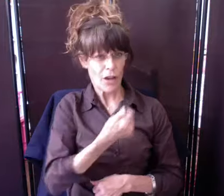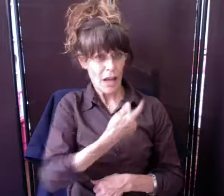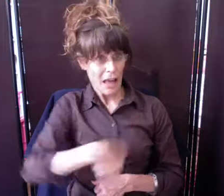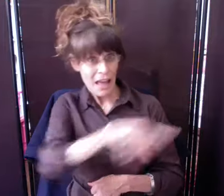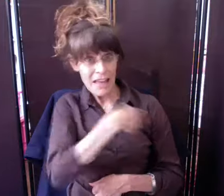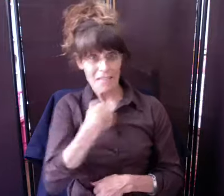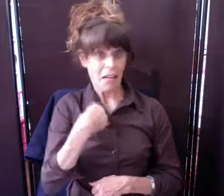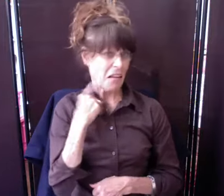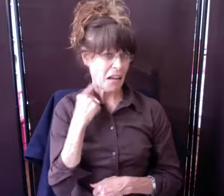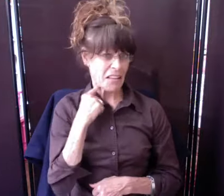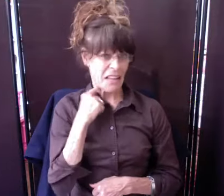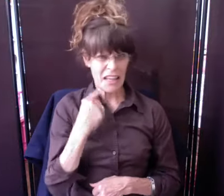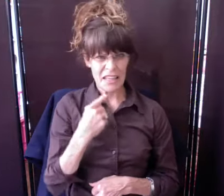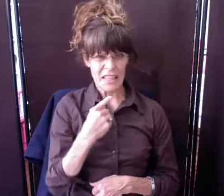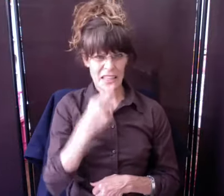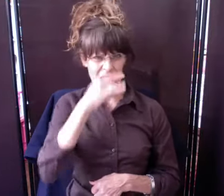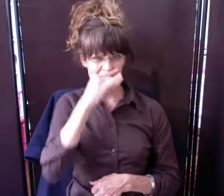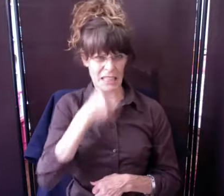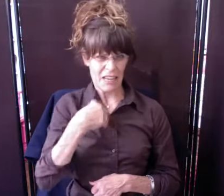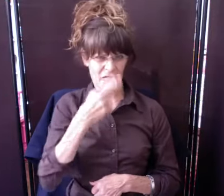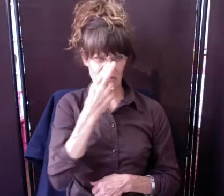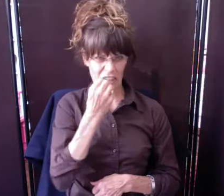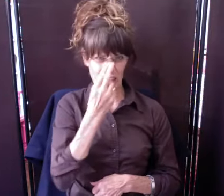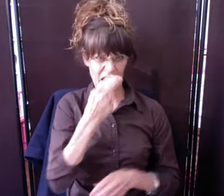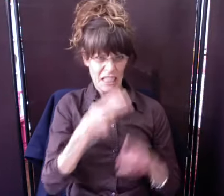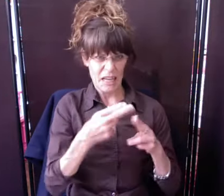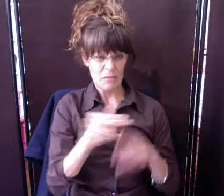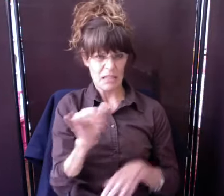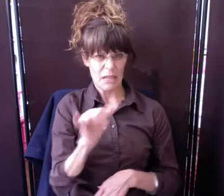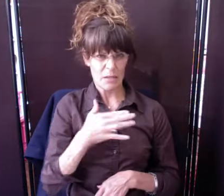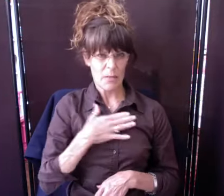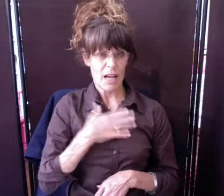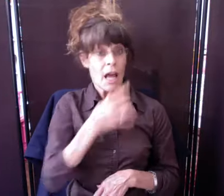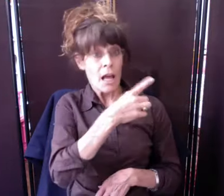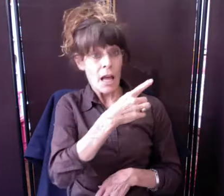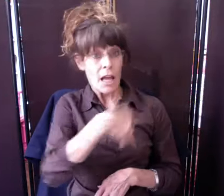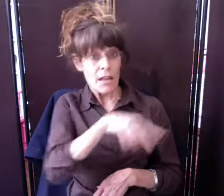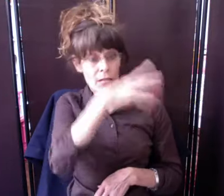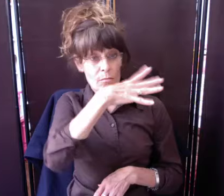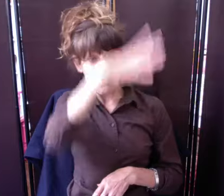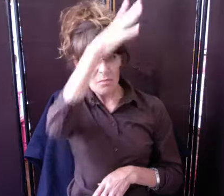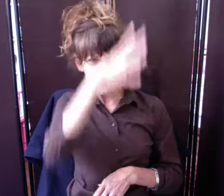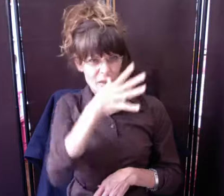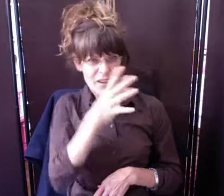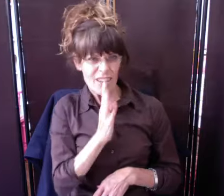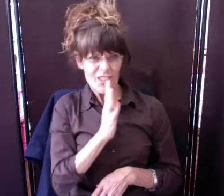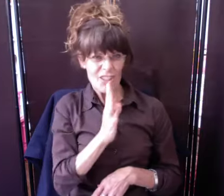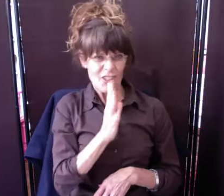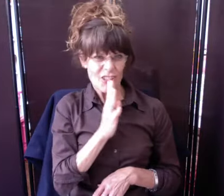funny names like mine. And their parents spoke a foreign language like mine. And it was the first time I felt